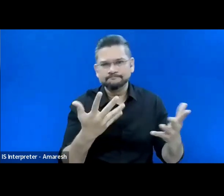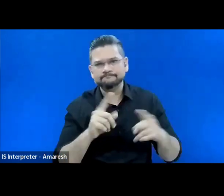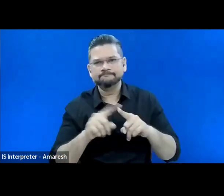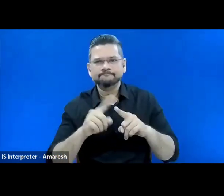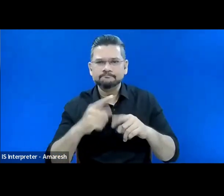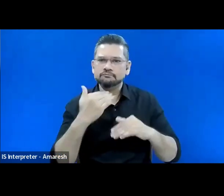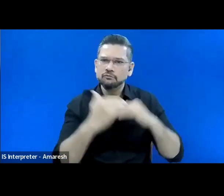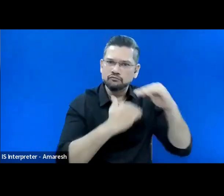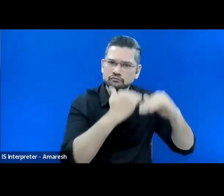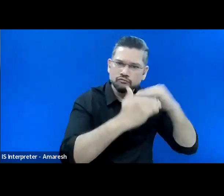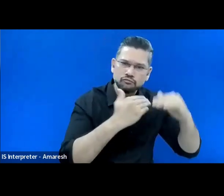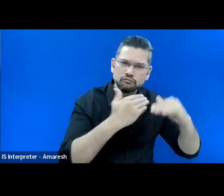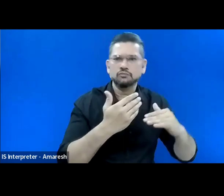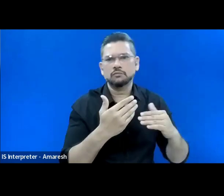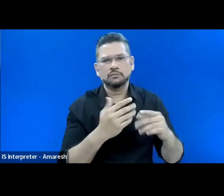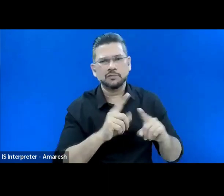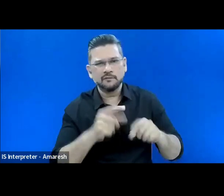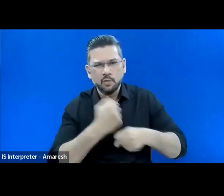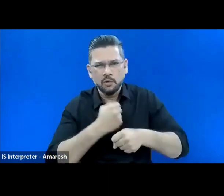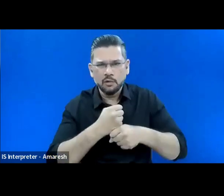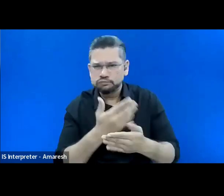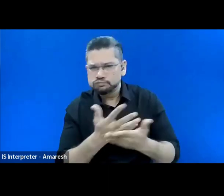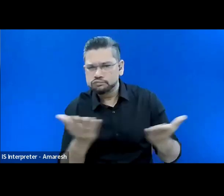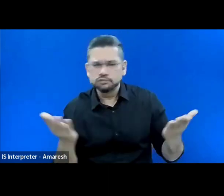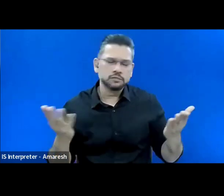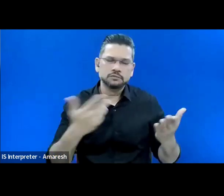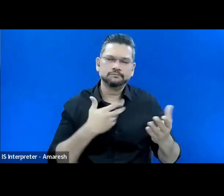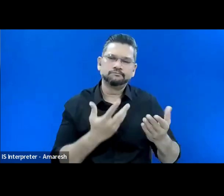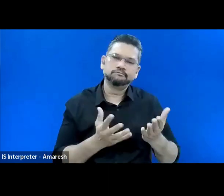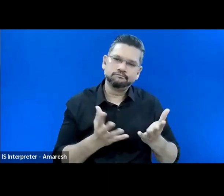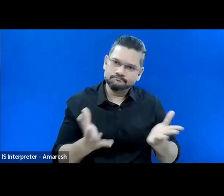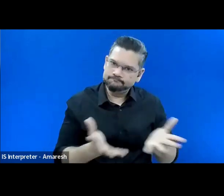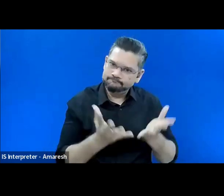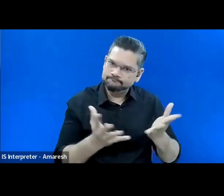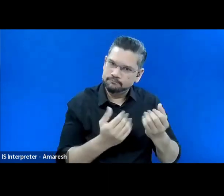development processes. There are countries like